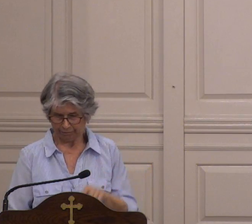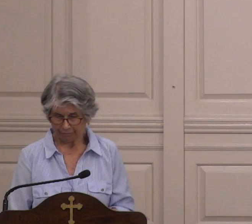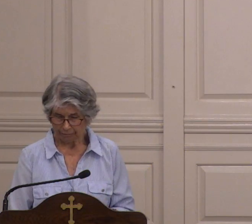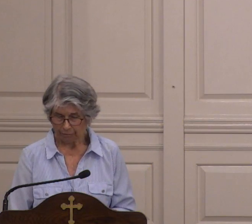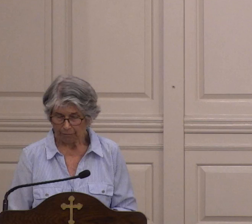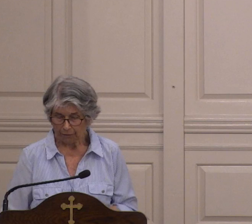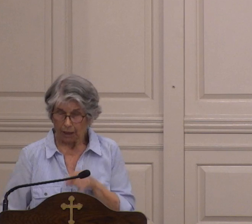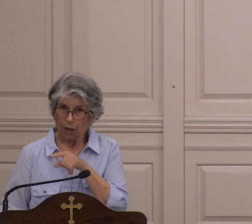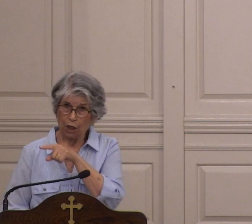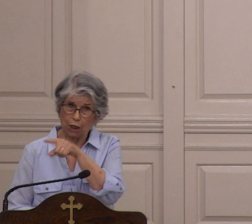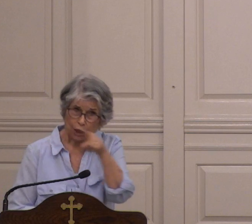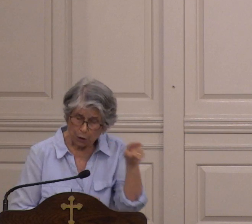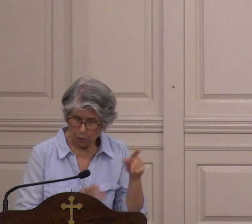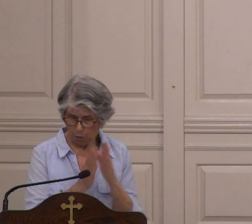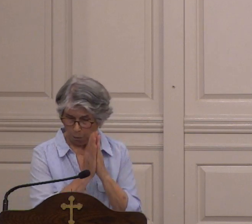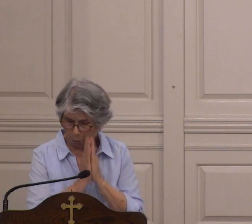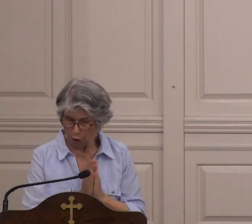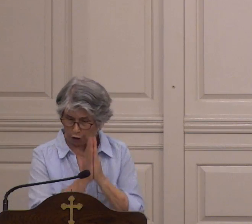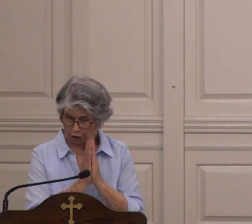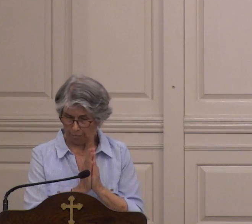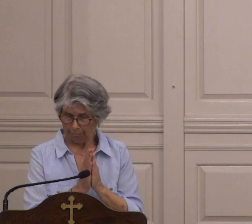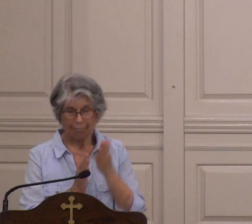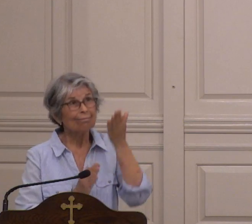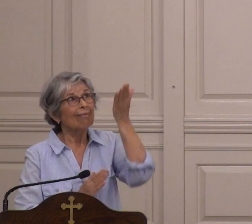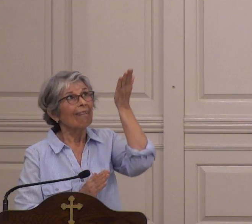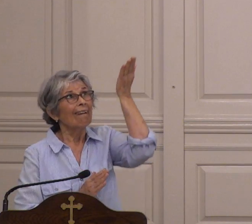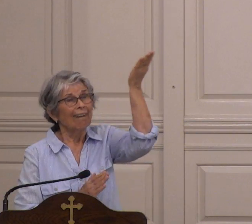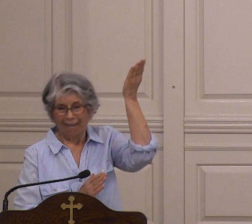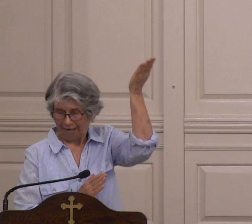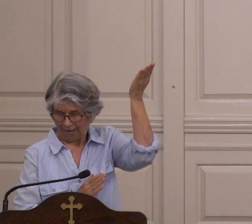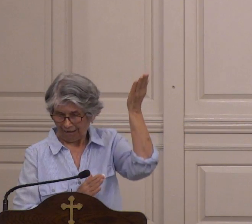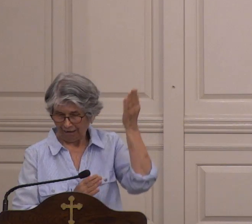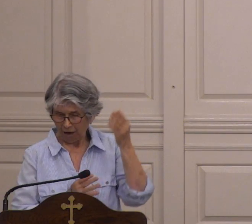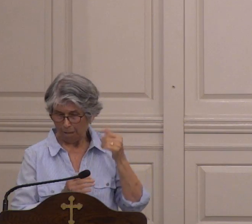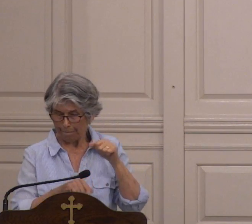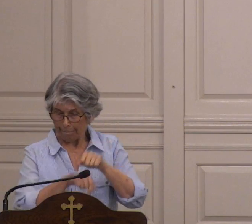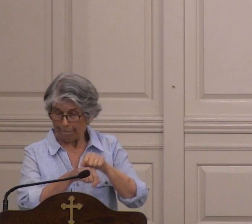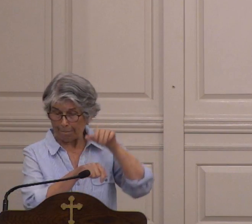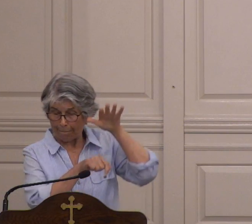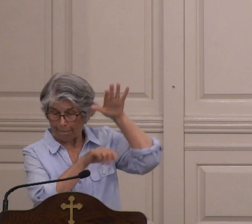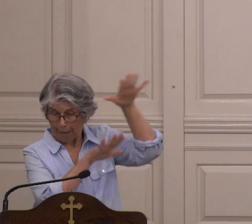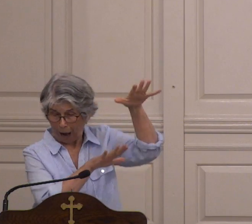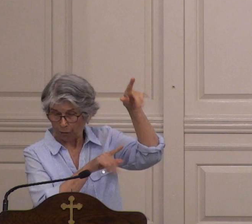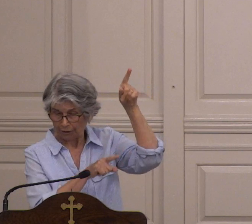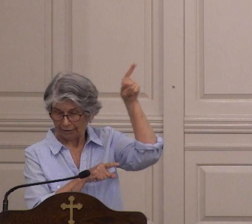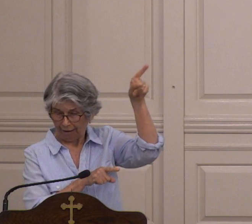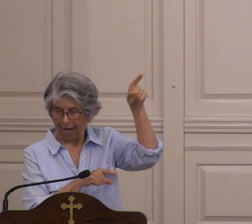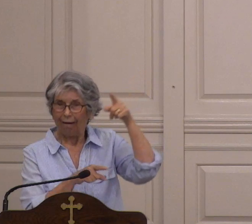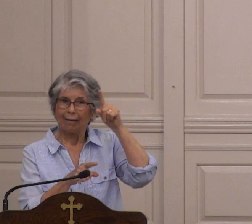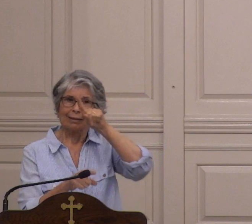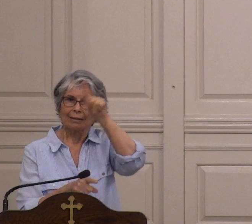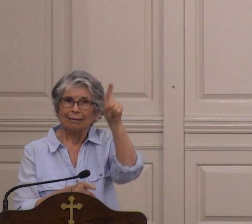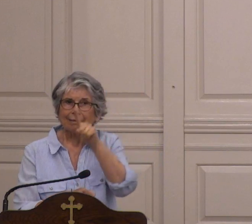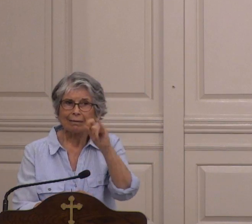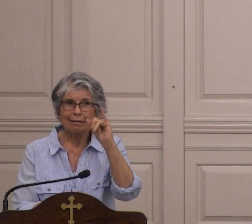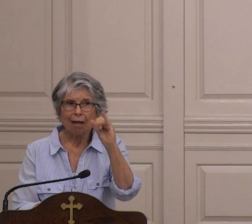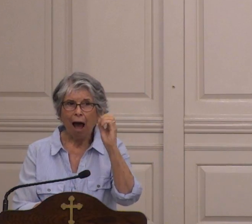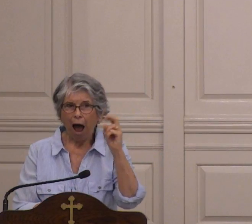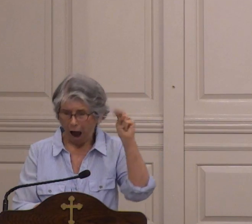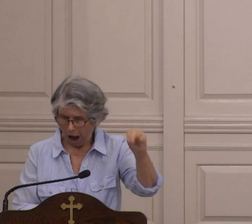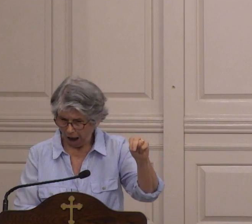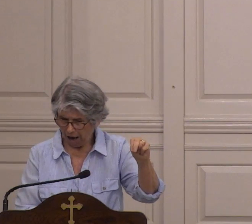No, you have approached Mount Zion and the city of the living